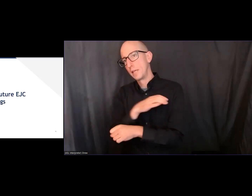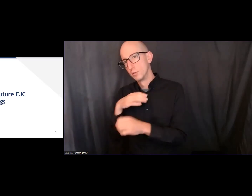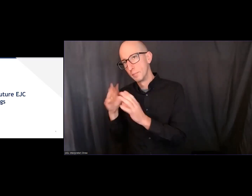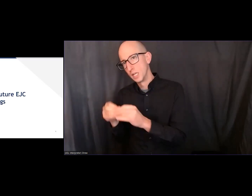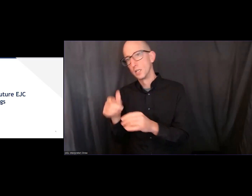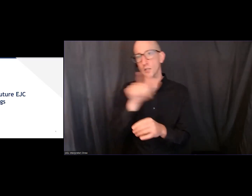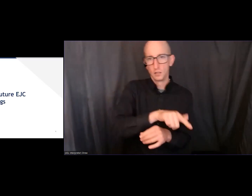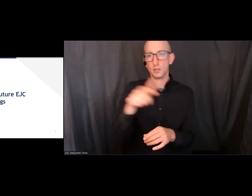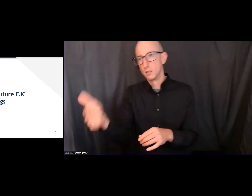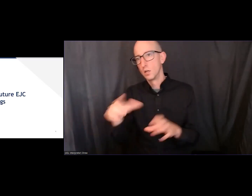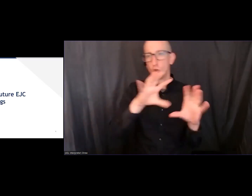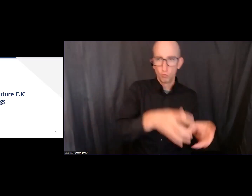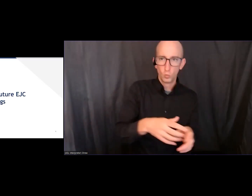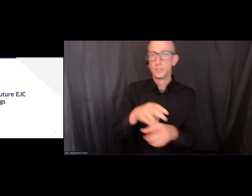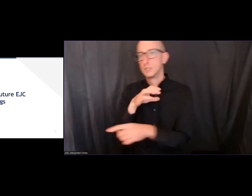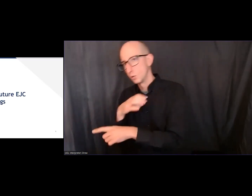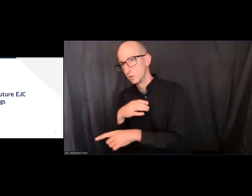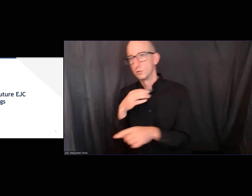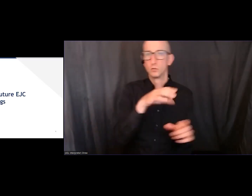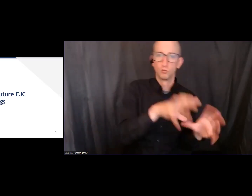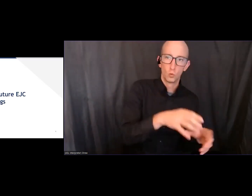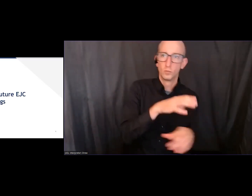Yeah, that's a good idea.